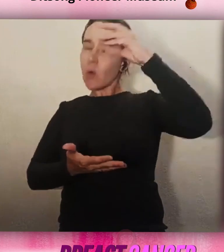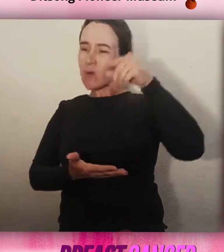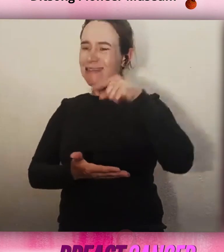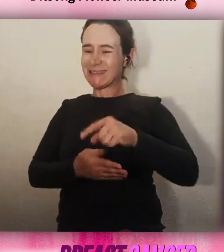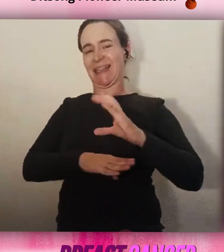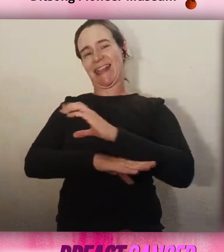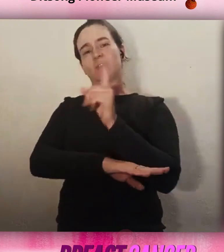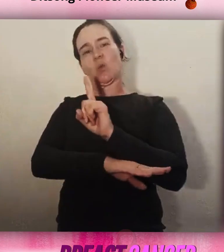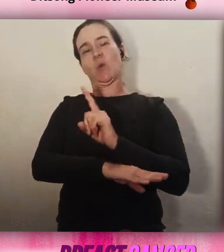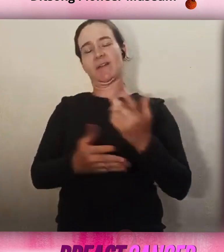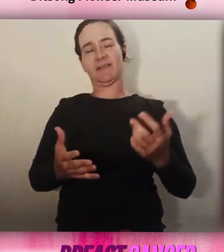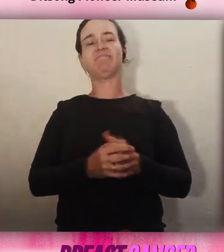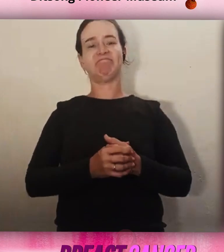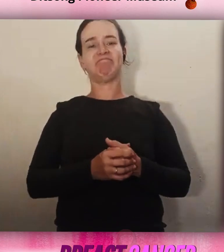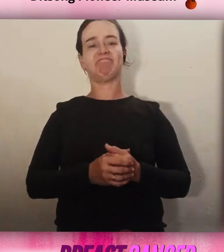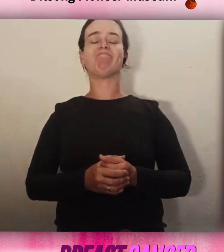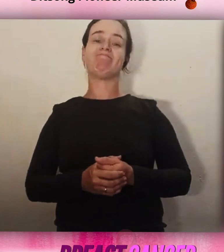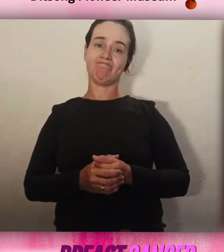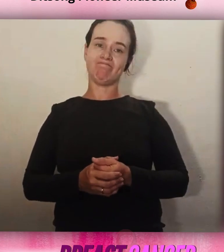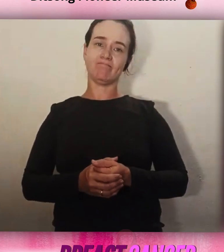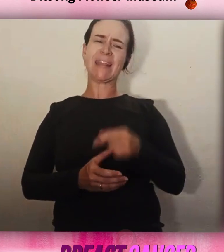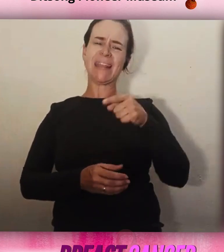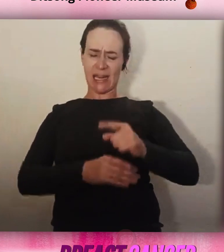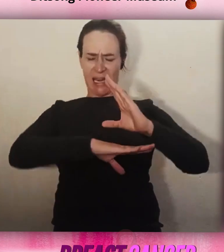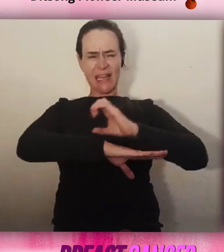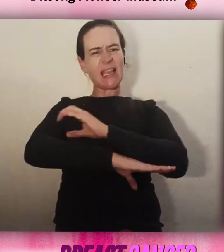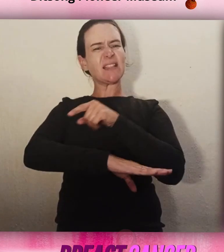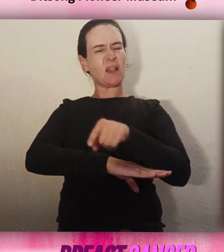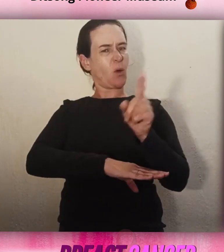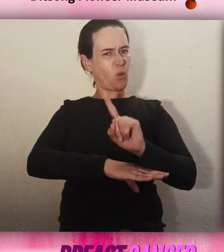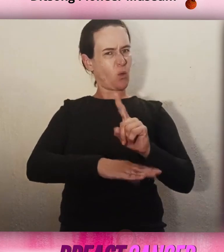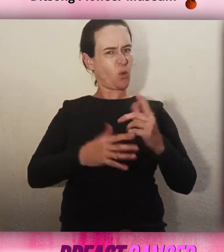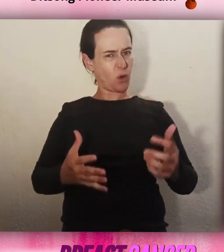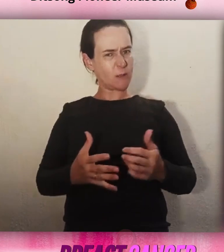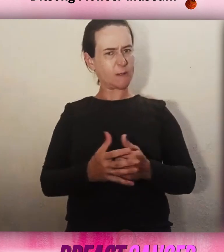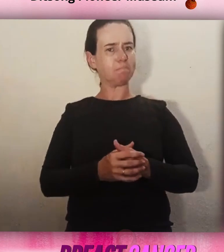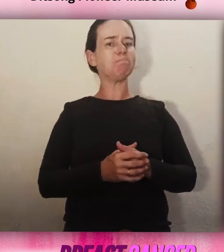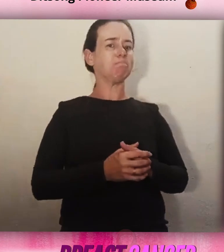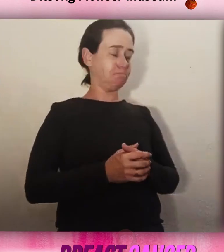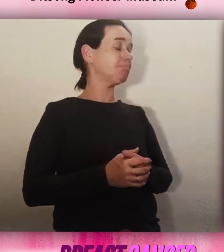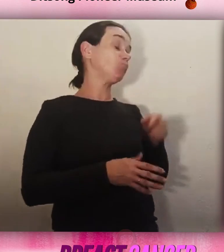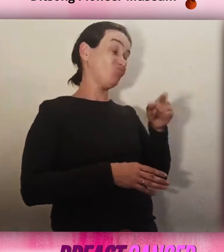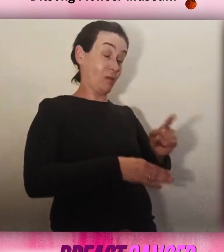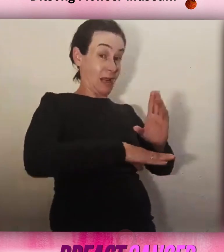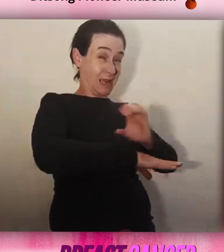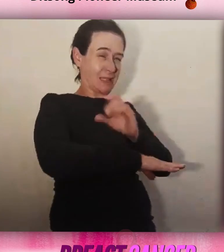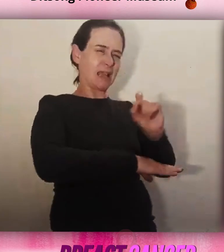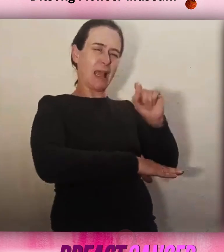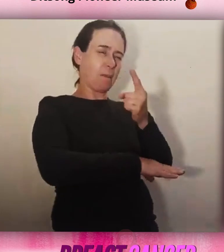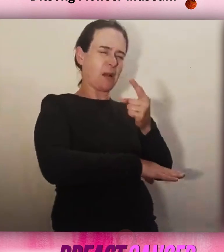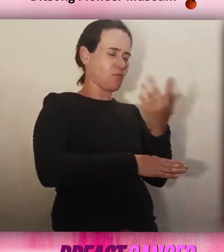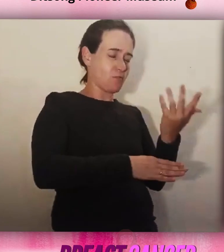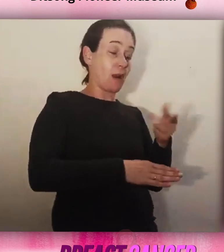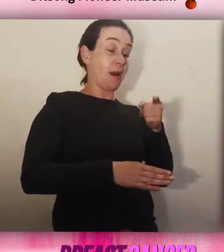the normal things from you. Yes. So to just jump straight into it, what is cancer? Well,